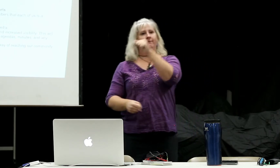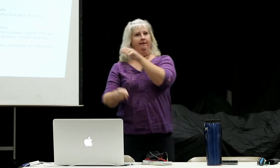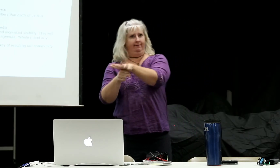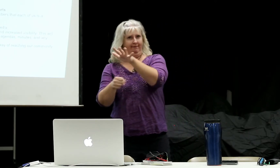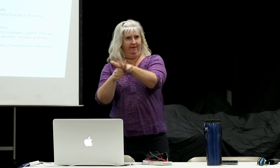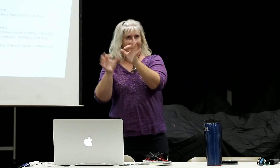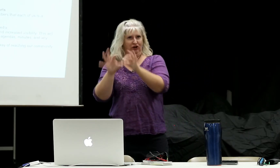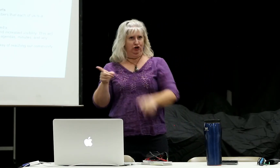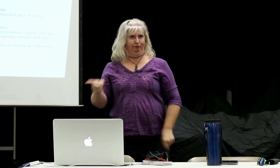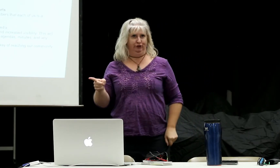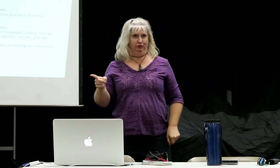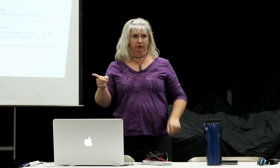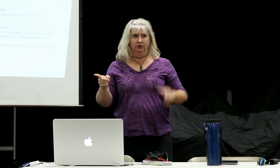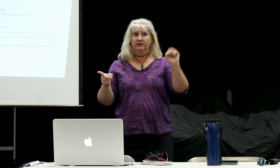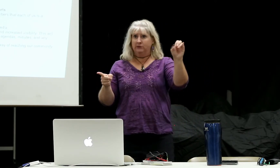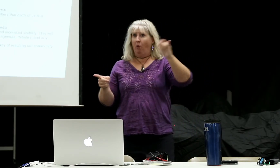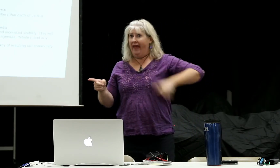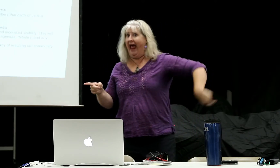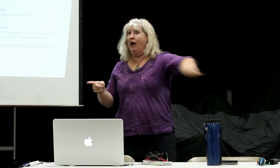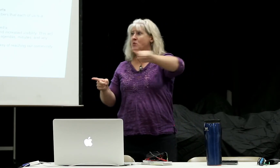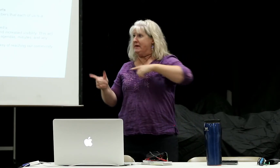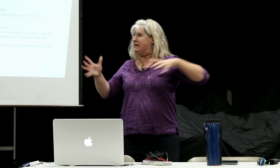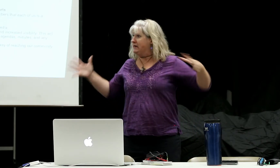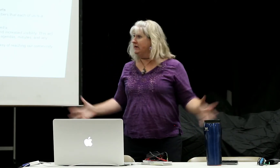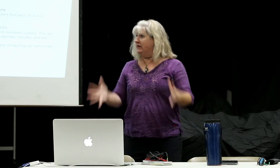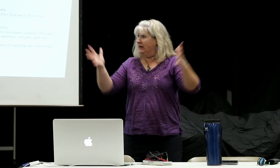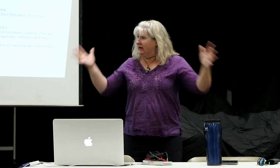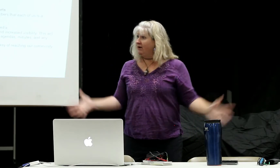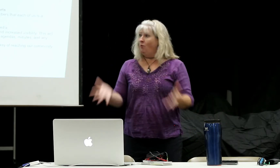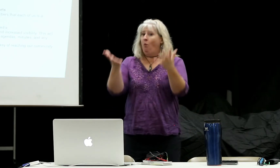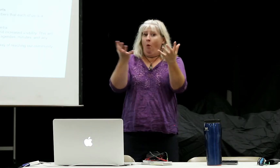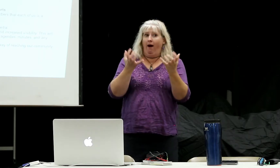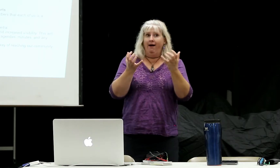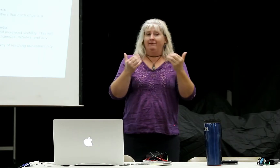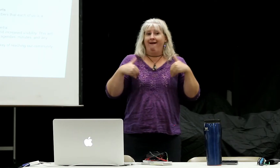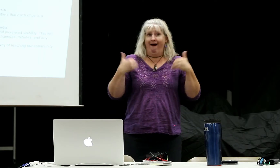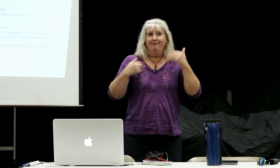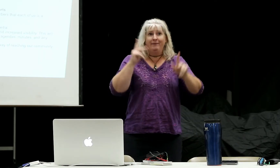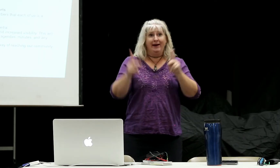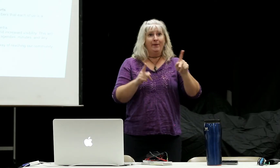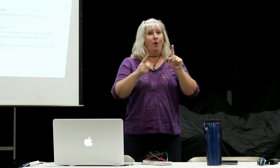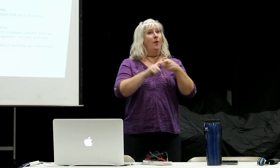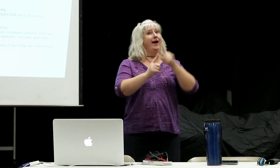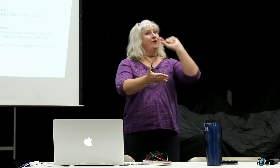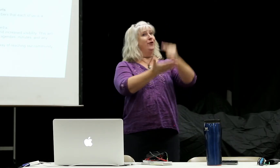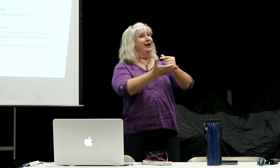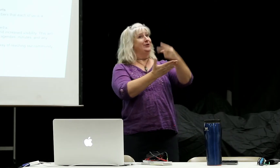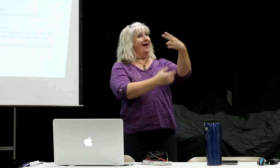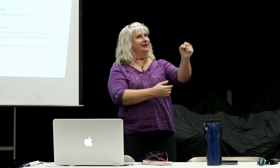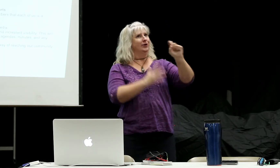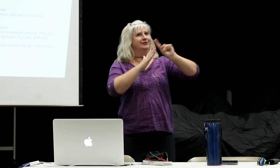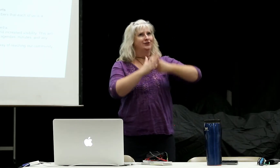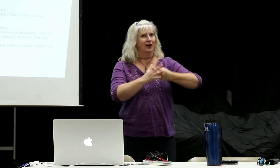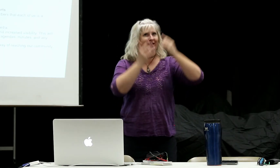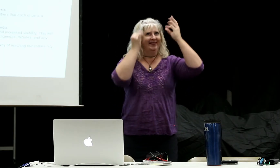to meet the needs for the lack of interpreters. So we, though, want the young people, when you graduate high